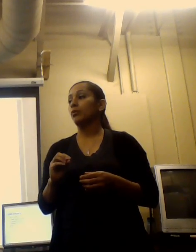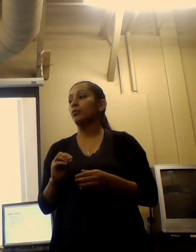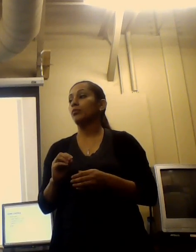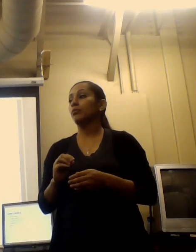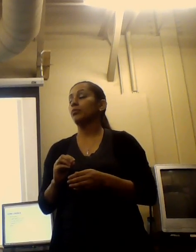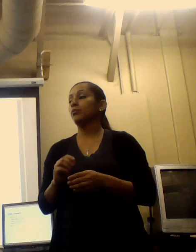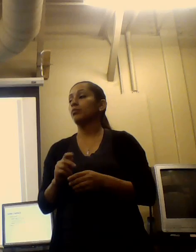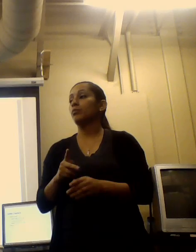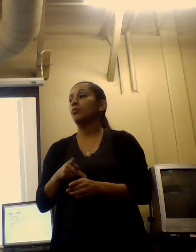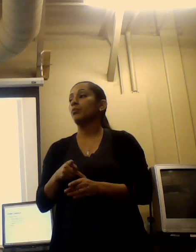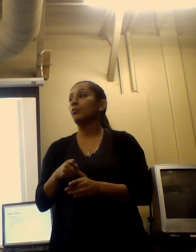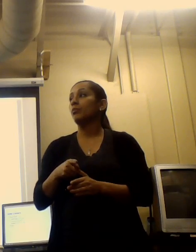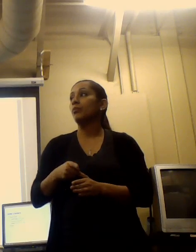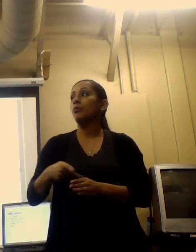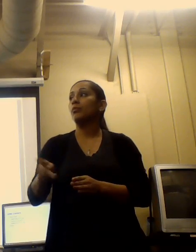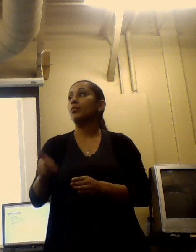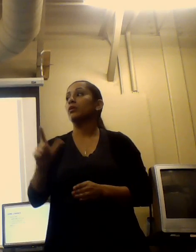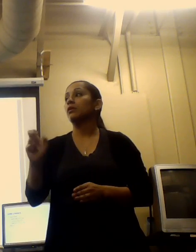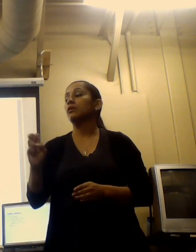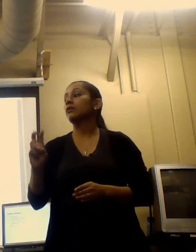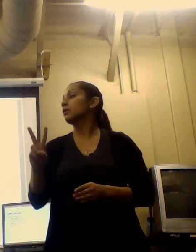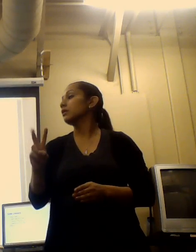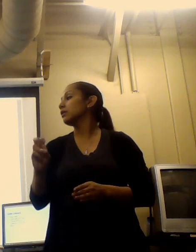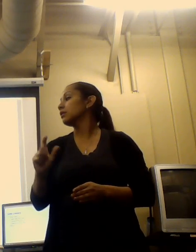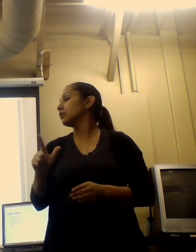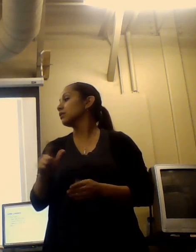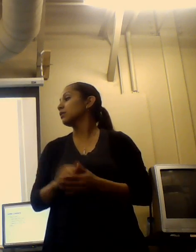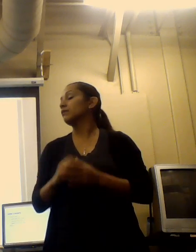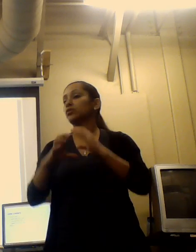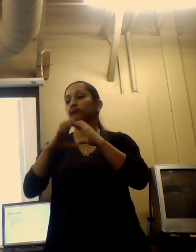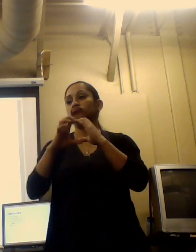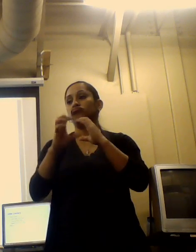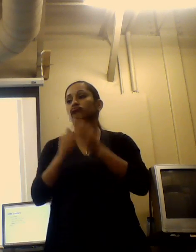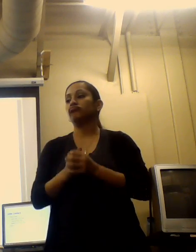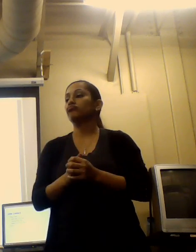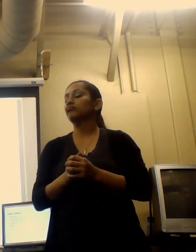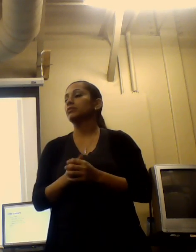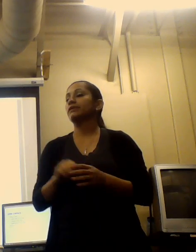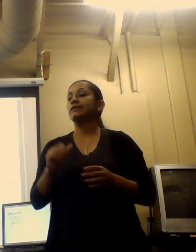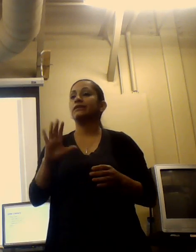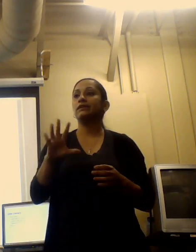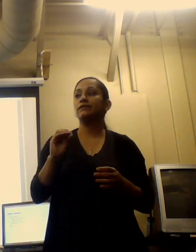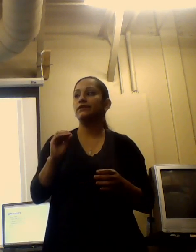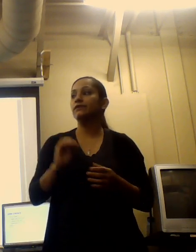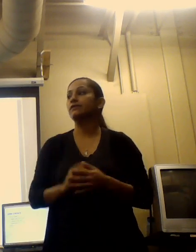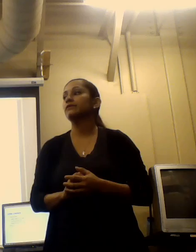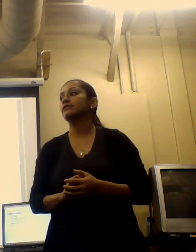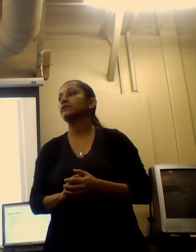It's a 50. No matter what I do, it's a 50. This is obviously